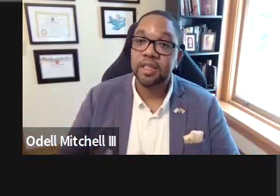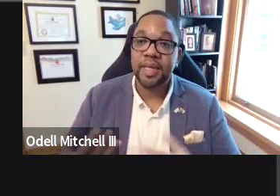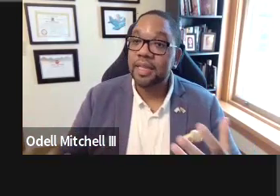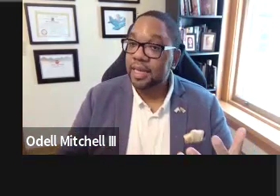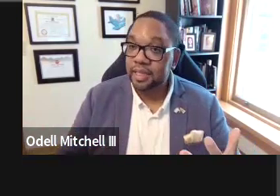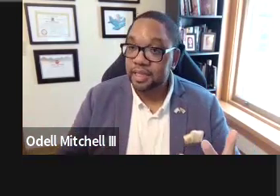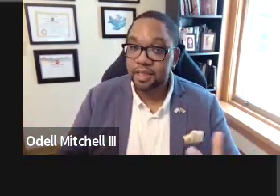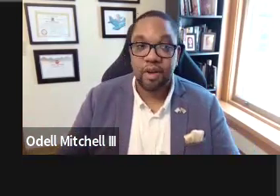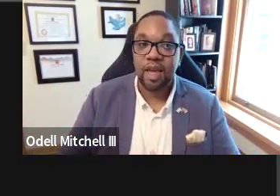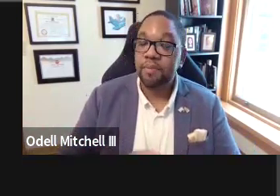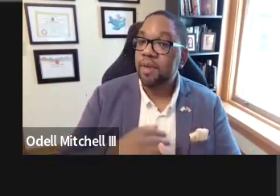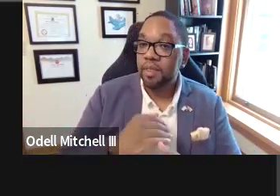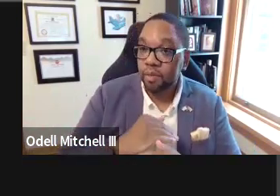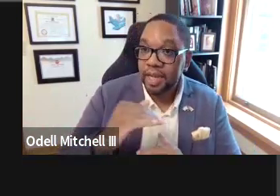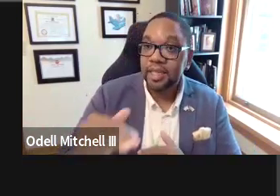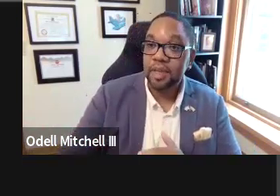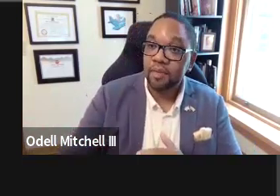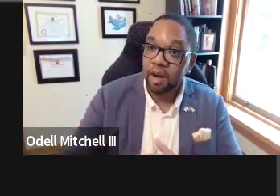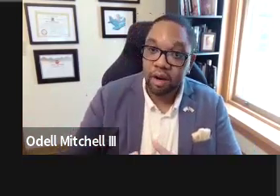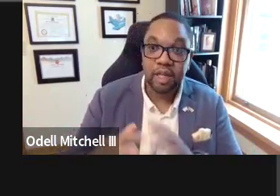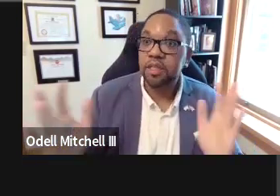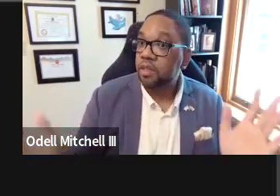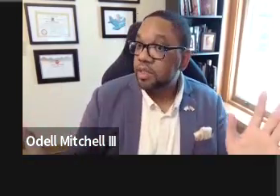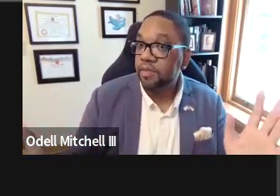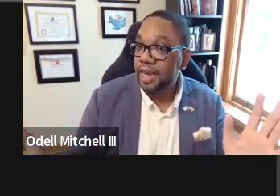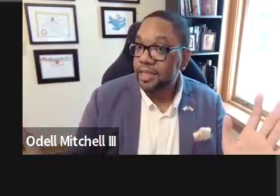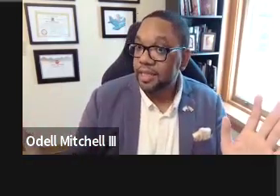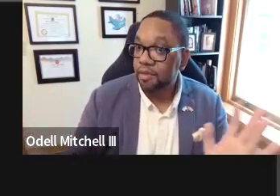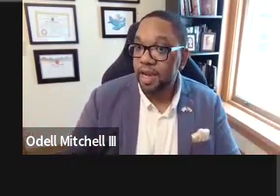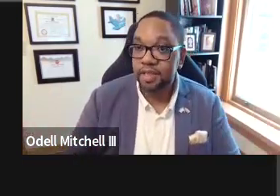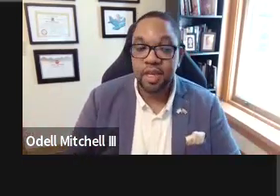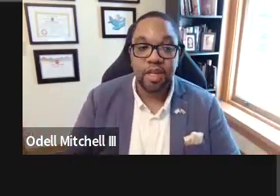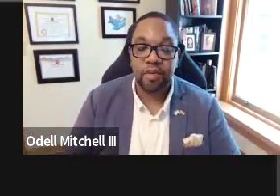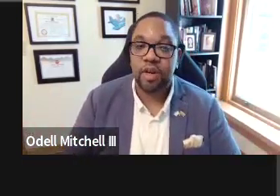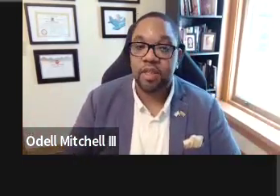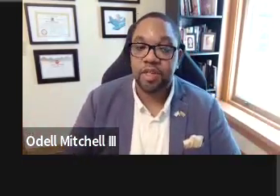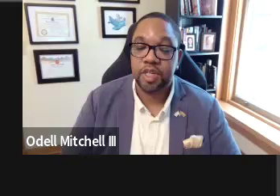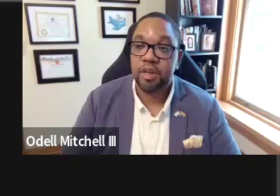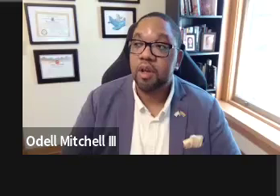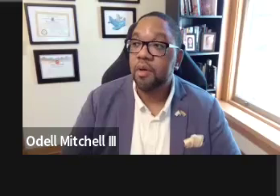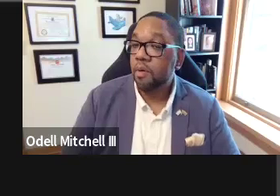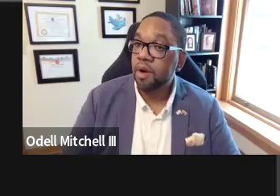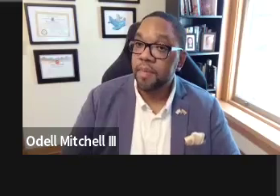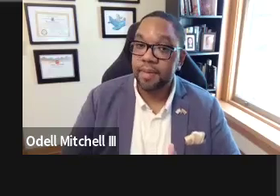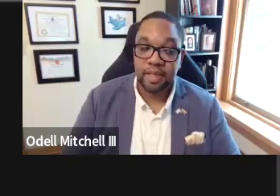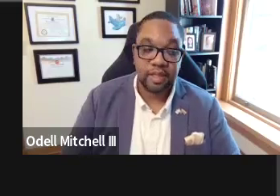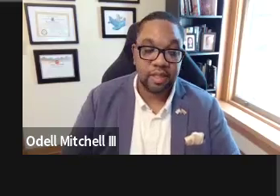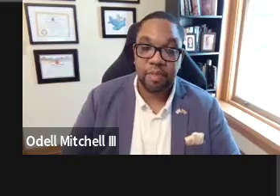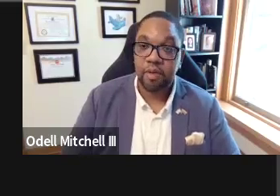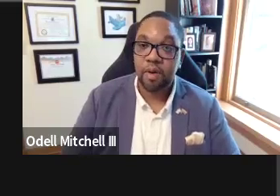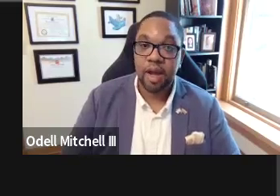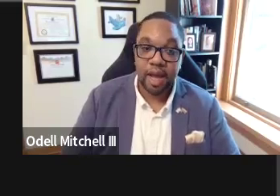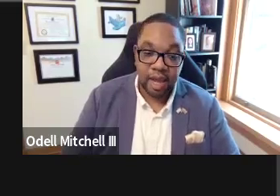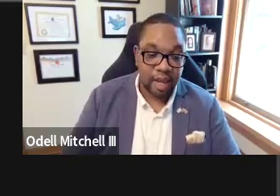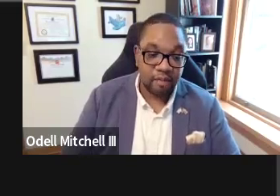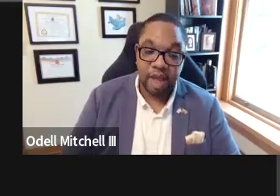the song is being licensed. So the rights I'm giving are exclusive licensing rights to an organization. Or maybe this is